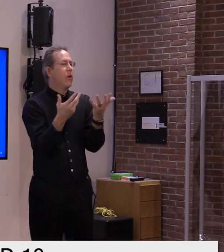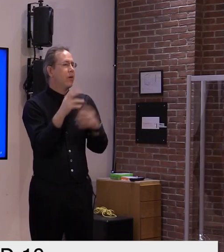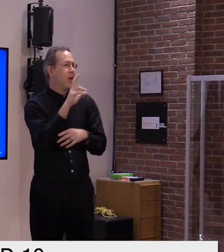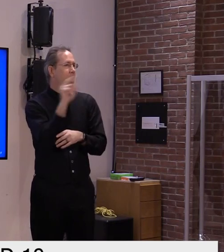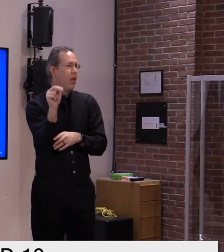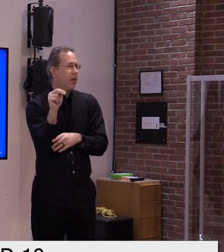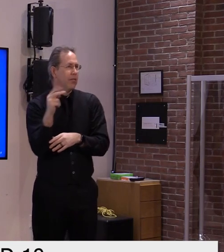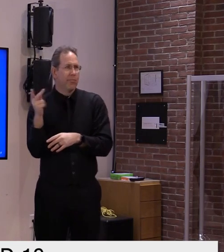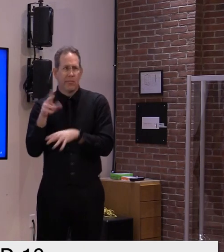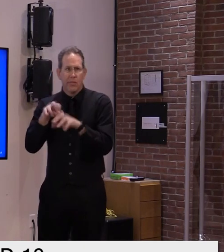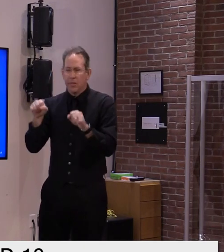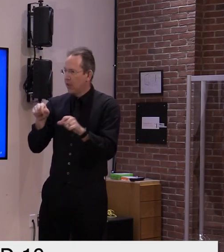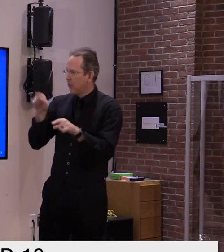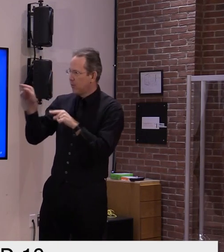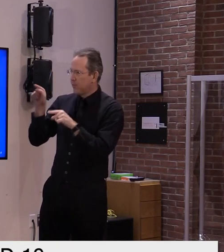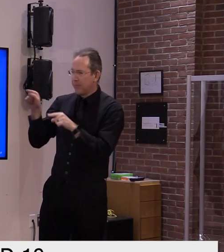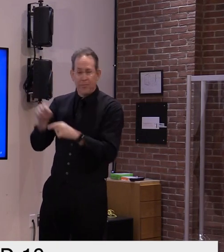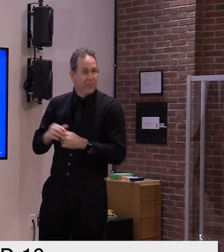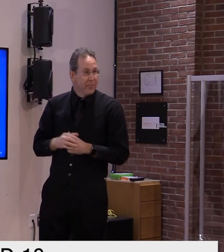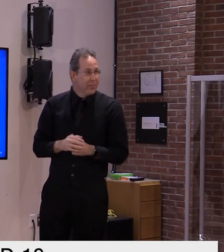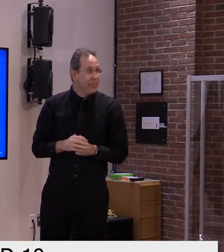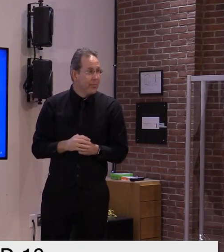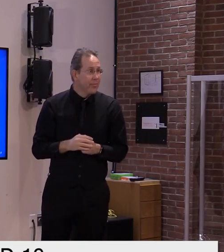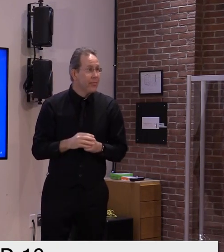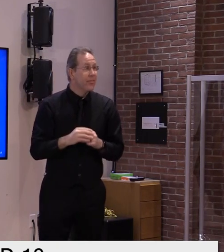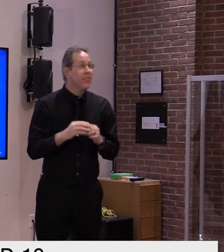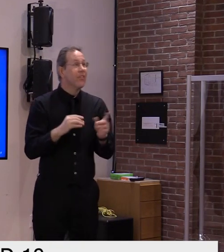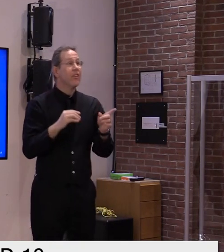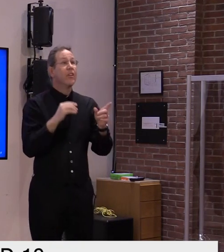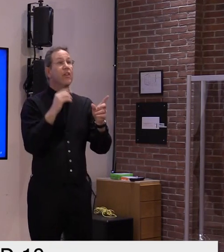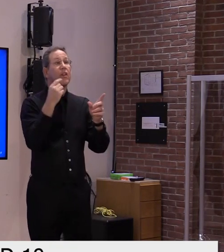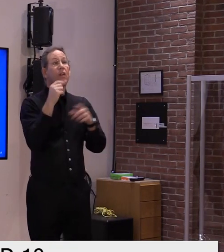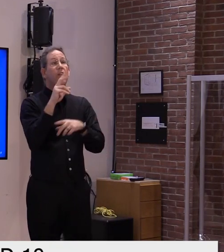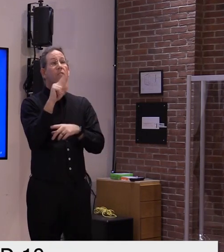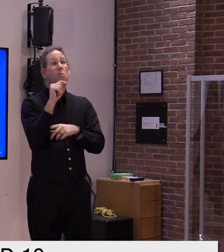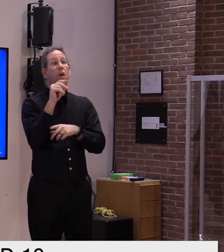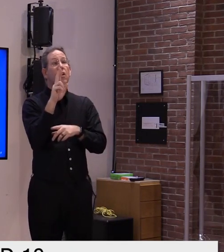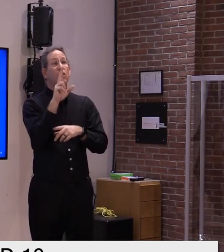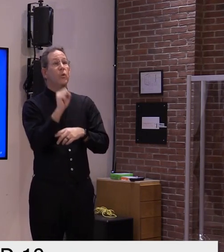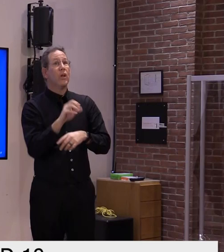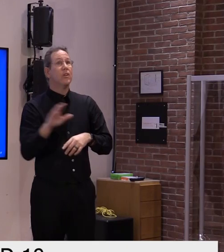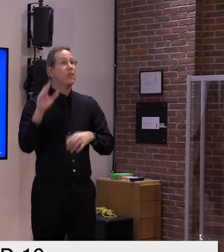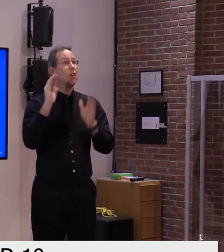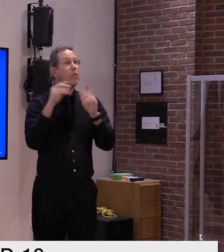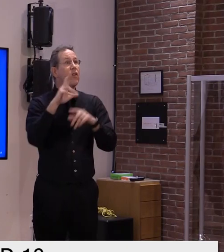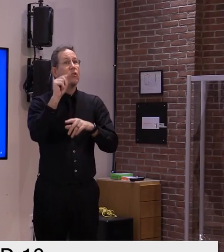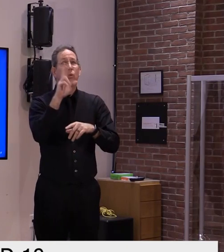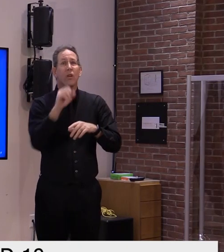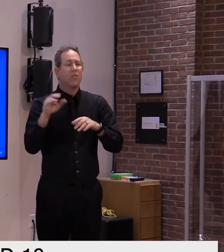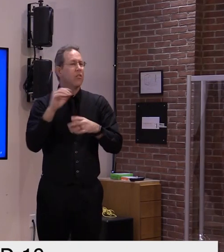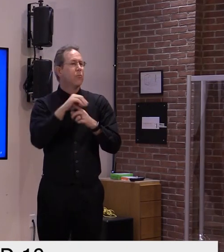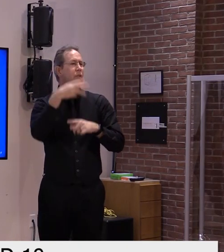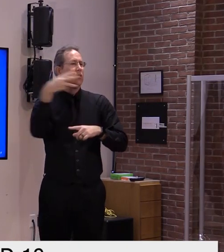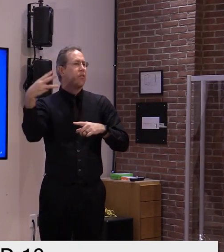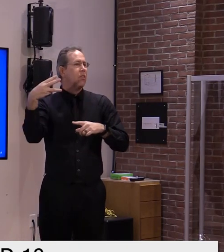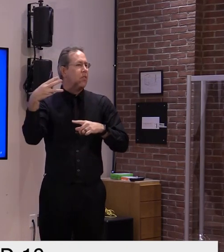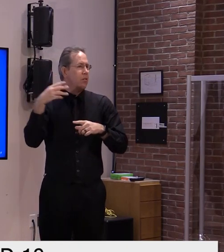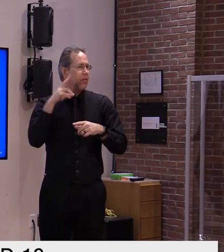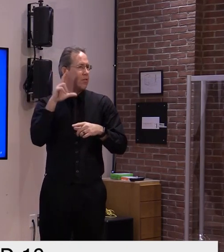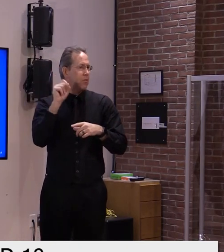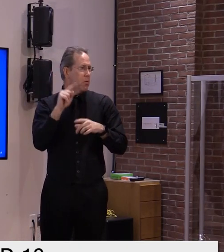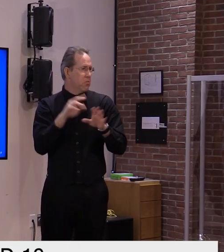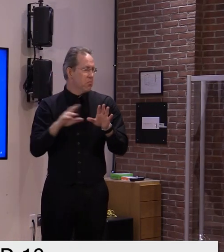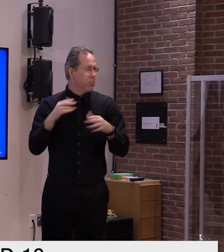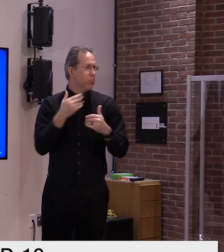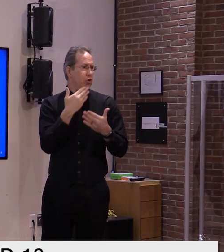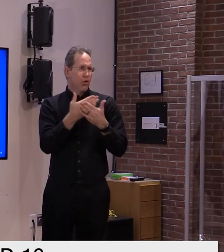tied for sixth in the country. Given the sobering information that we talked about in today's presentation, and also